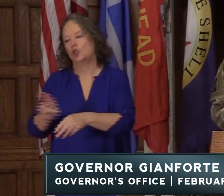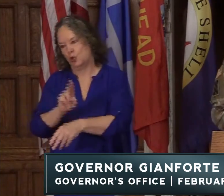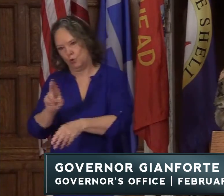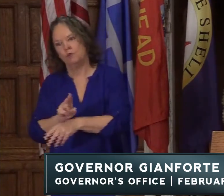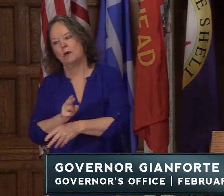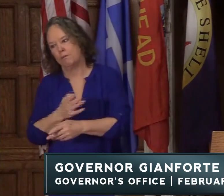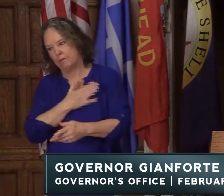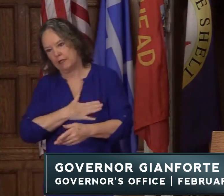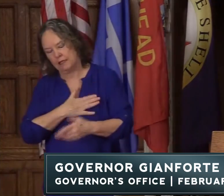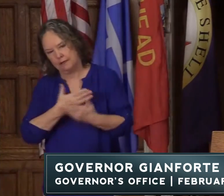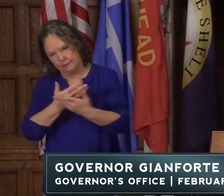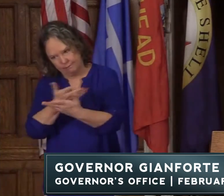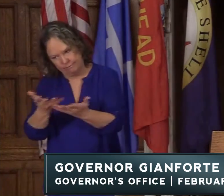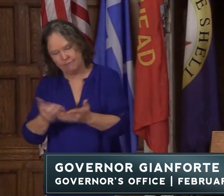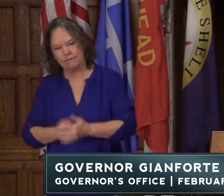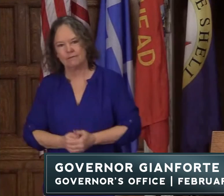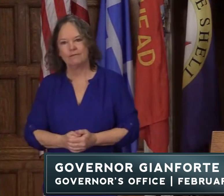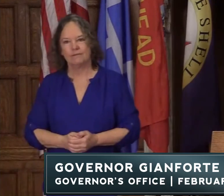need them.